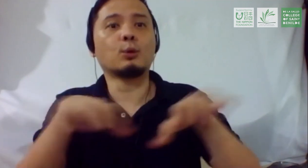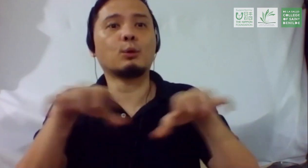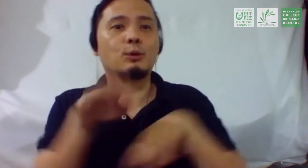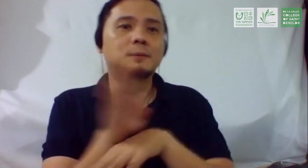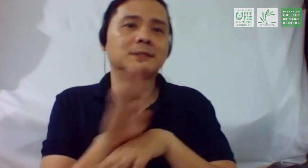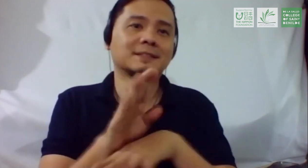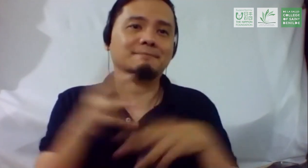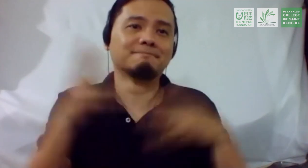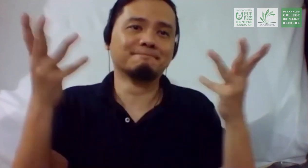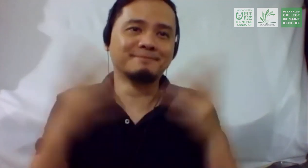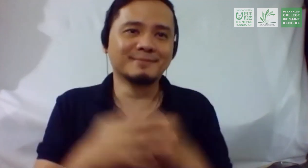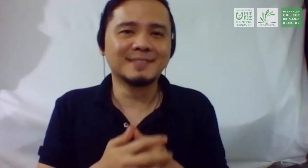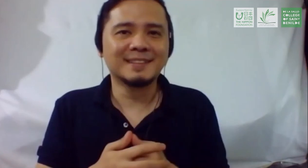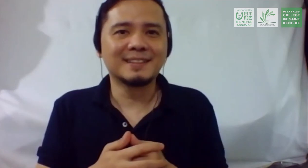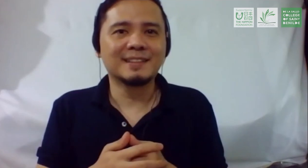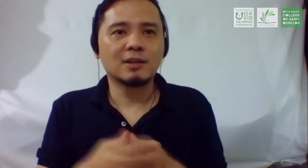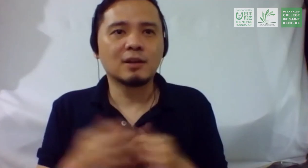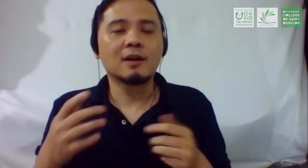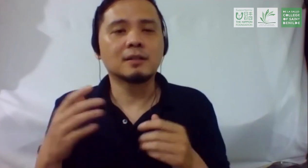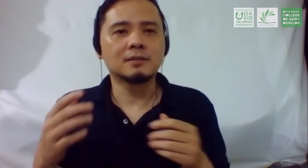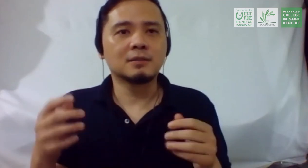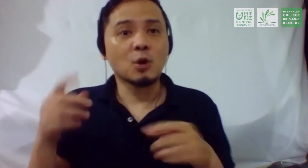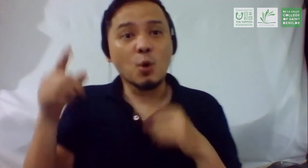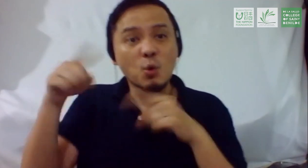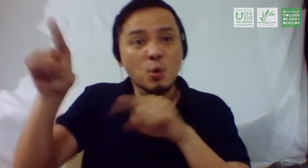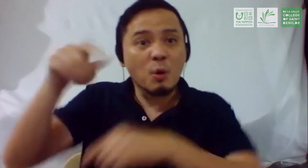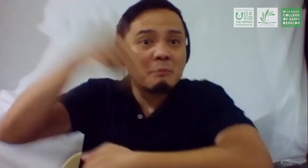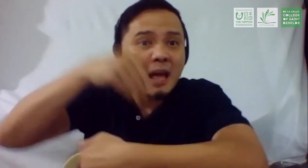trying to get to the bank before it closes.